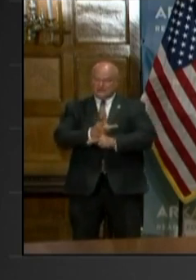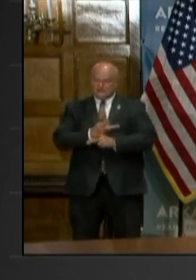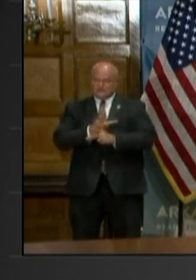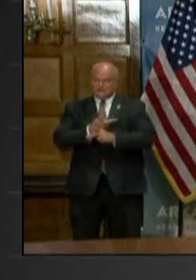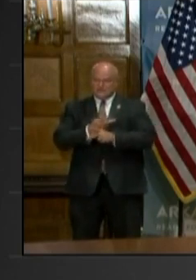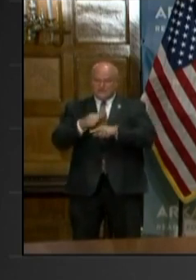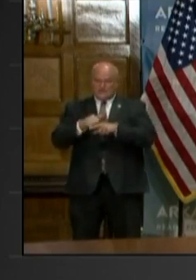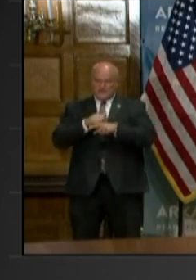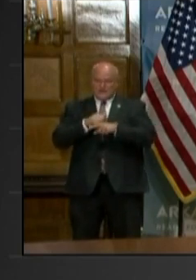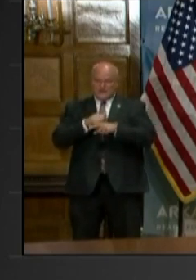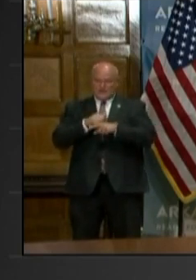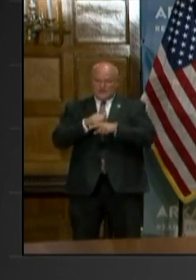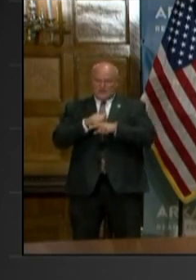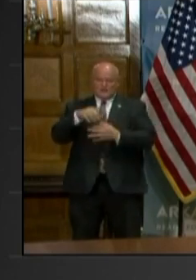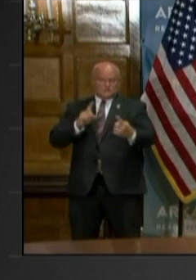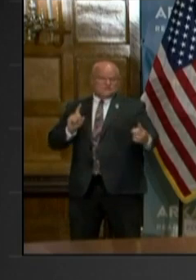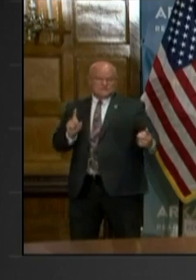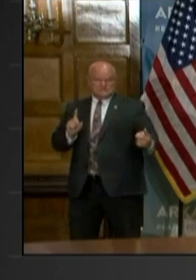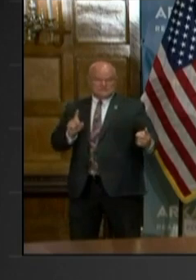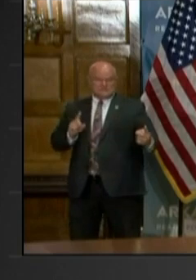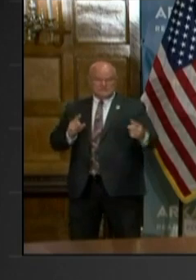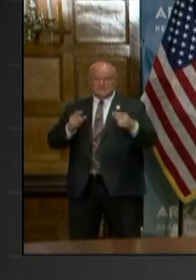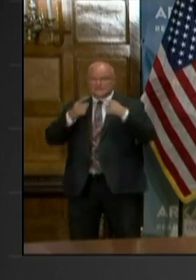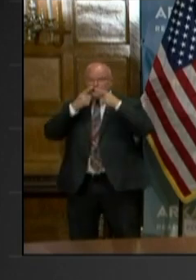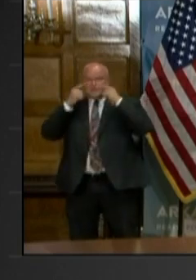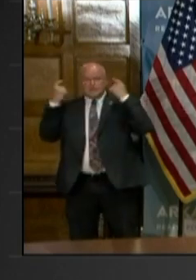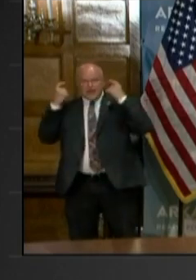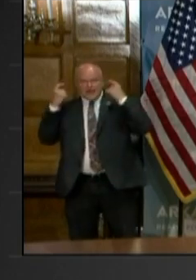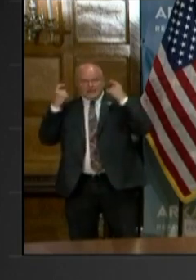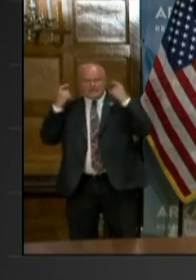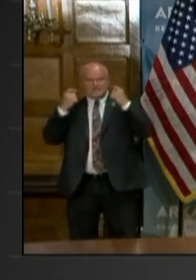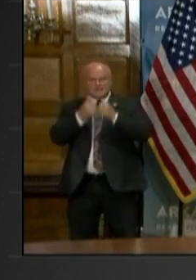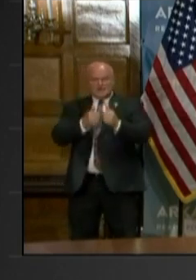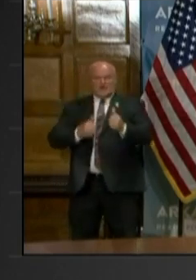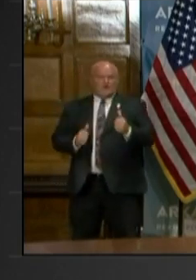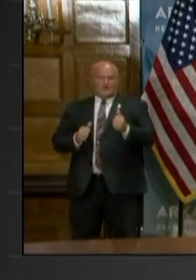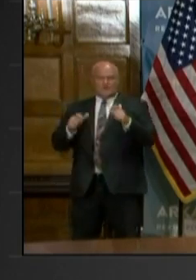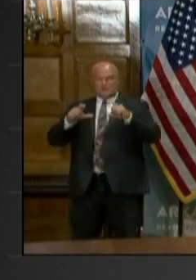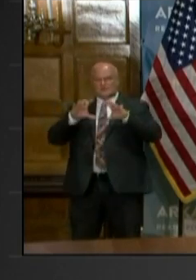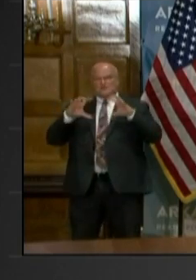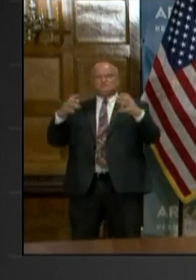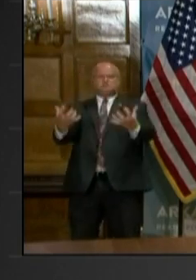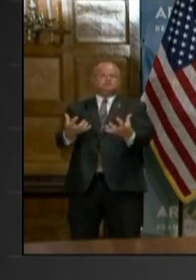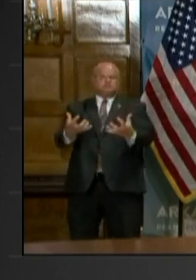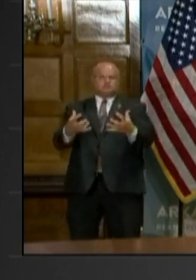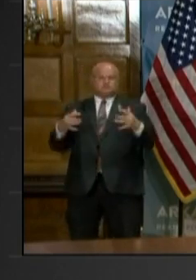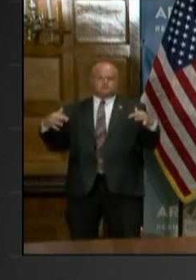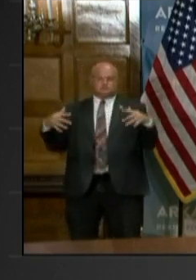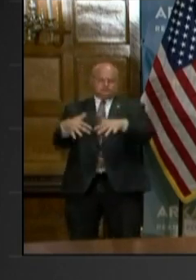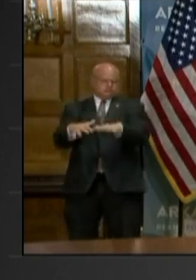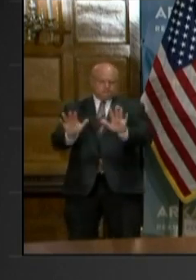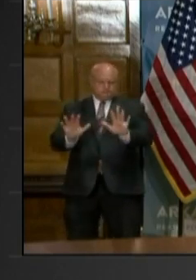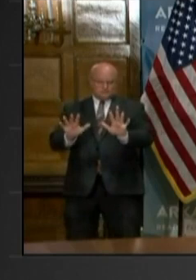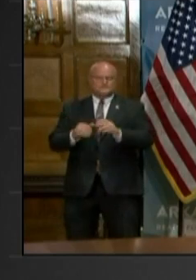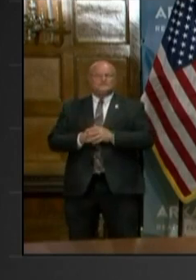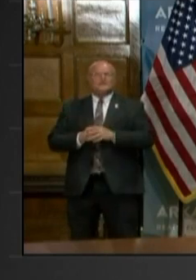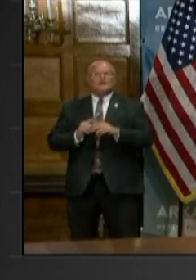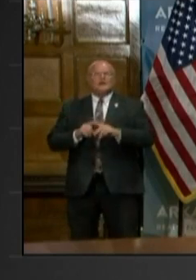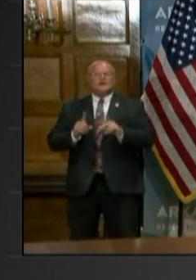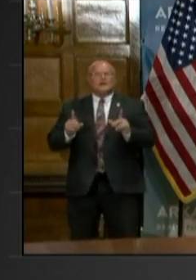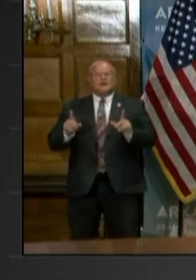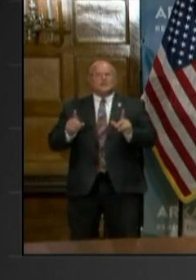need to practice physical distancing, wearing masks, avoiding large gatherings, etc.